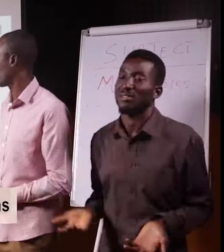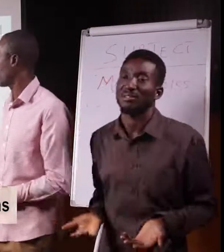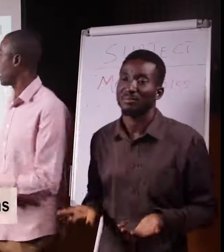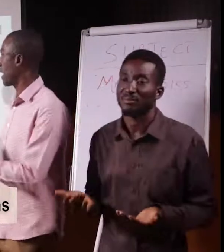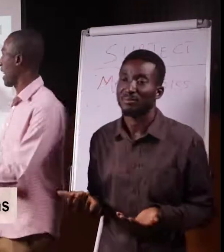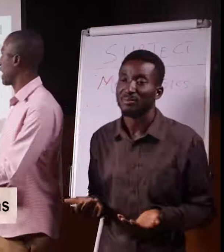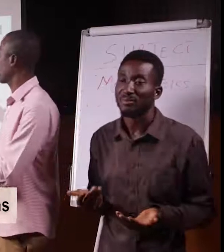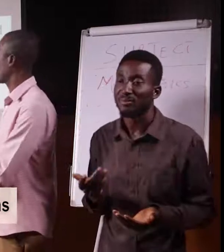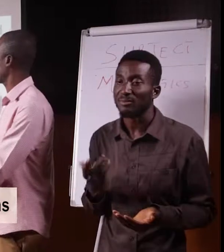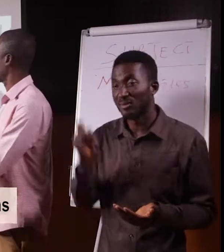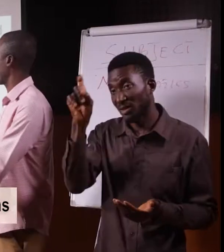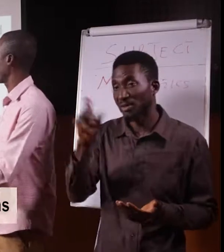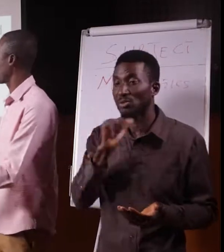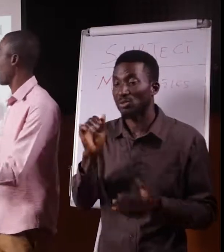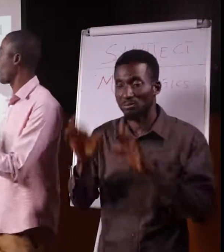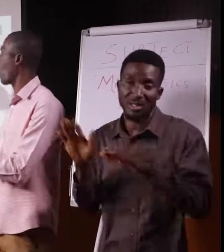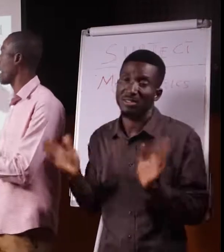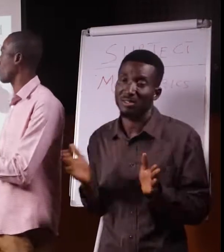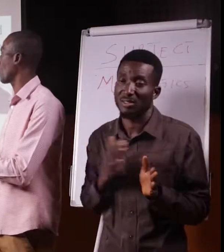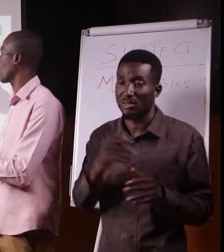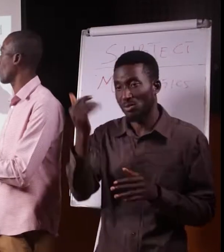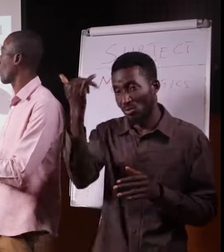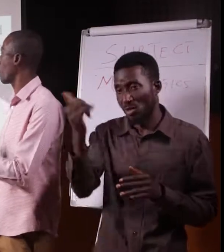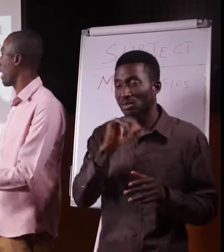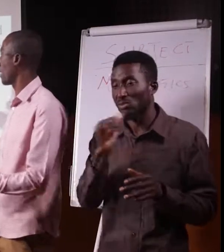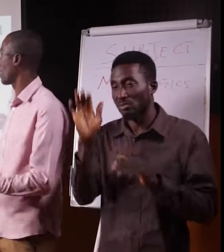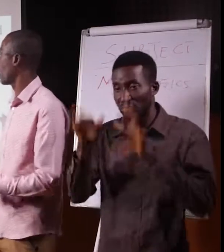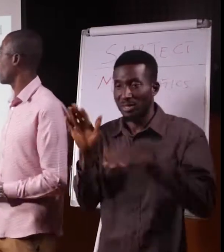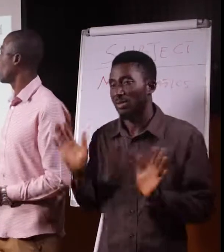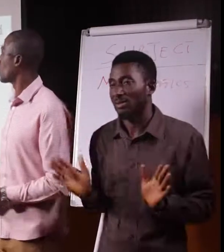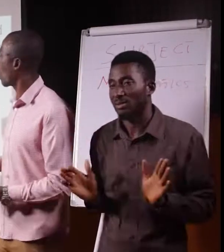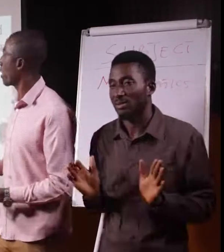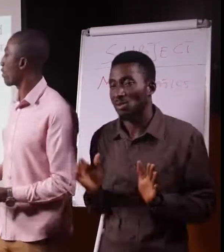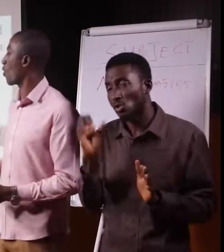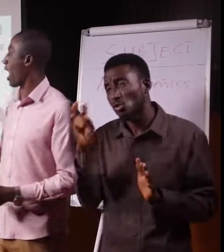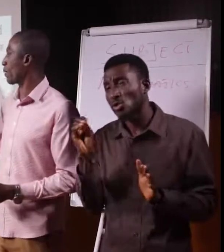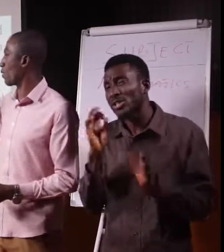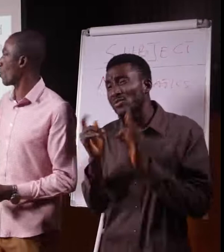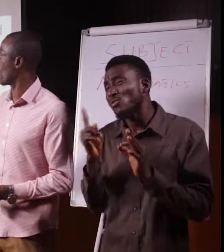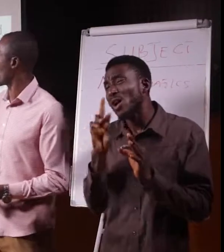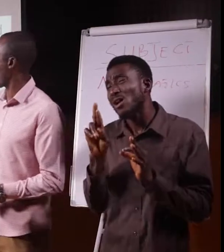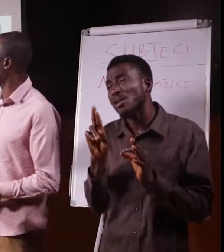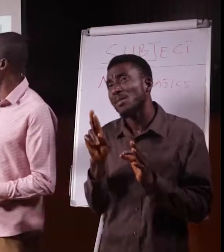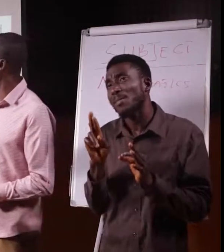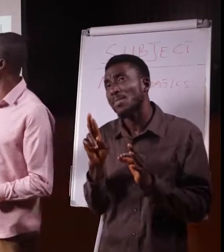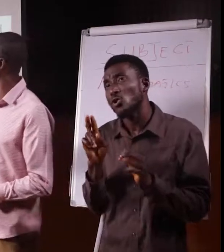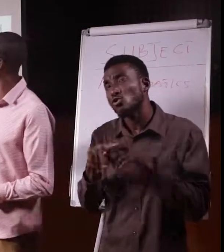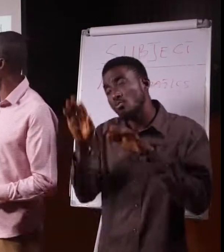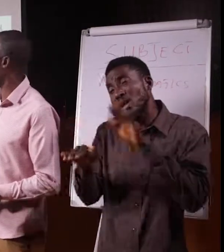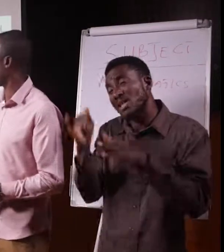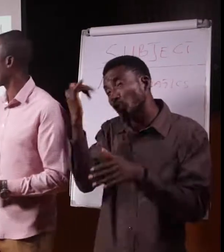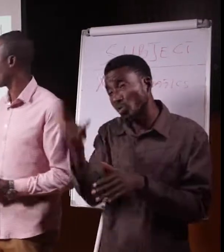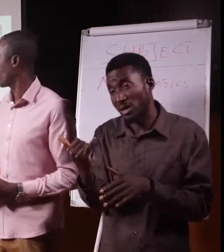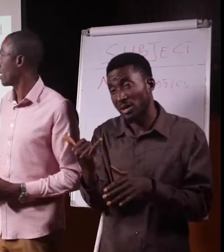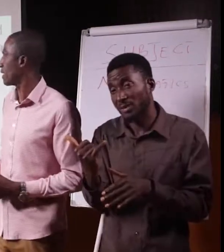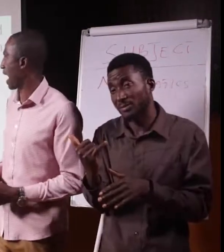balanced. The x is not balanced and the y is also not balanced. So if you are to balance